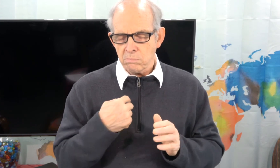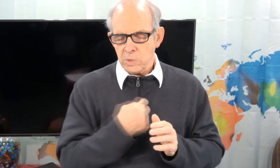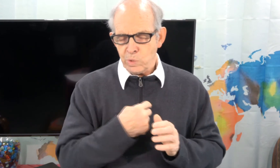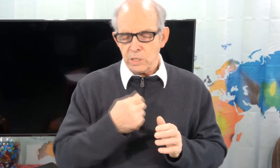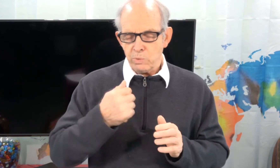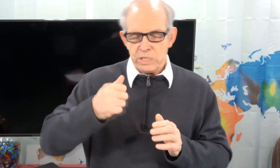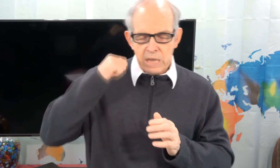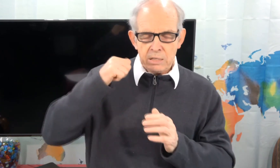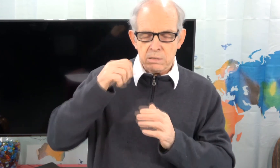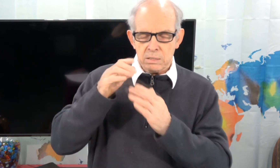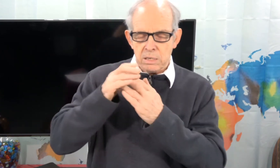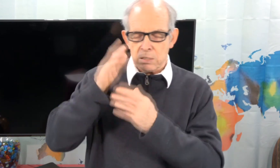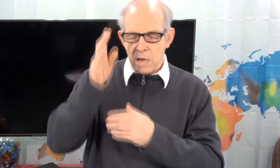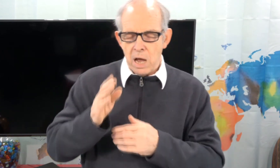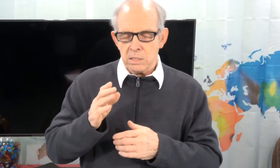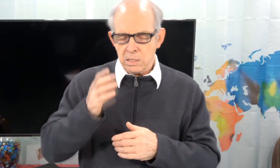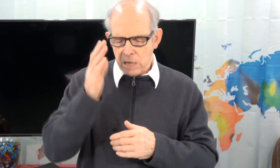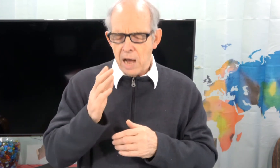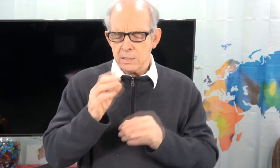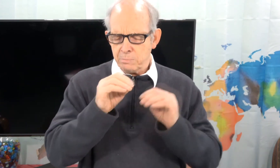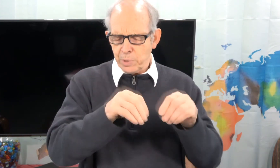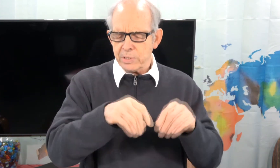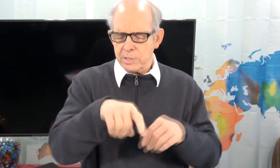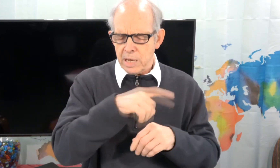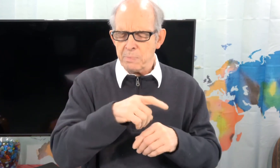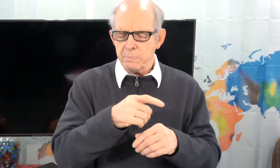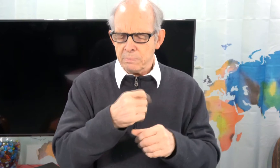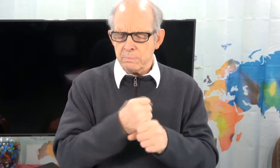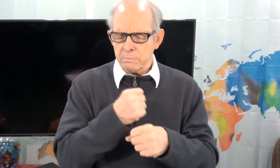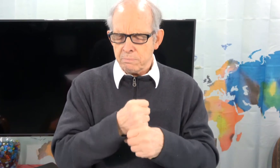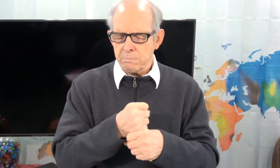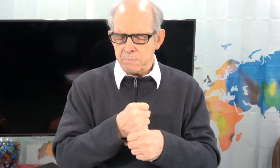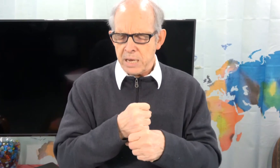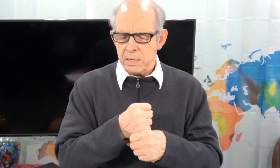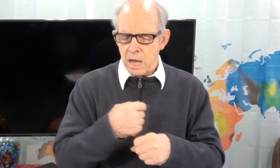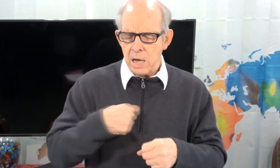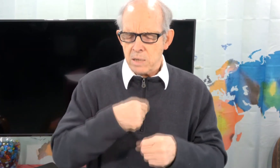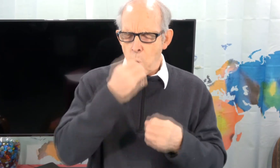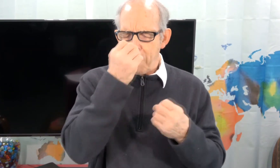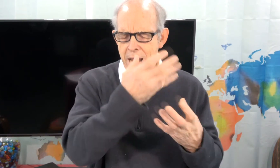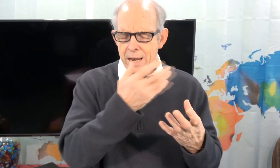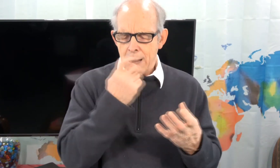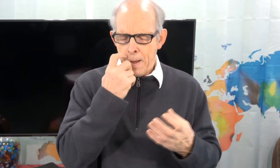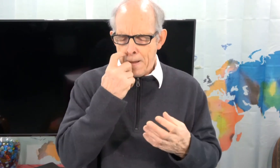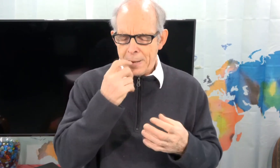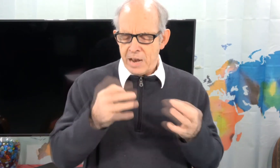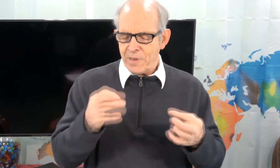law, we accept against God, God but them may us obey. If it's a